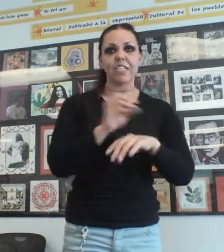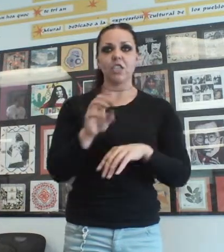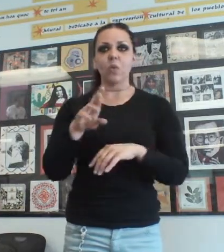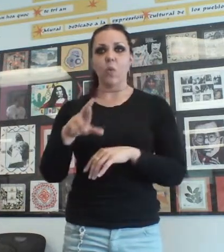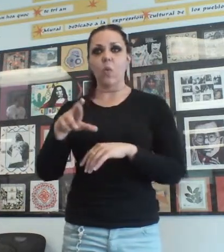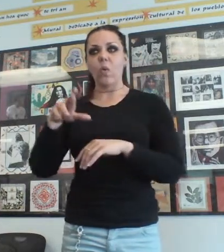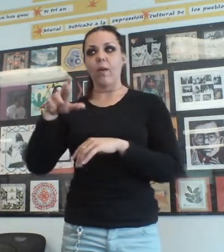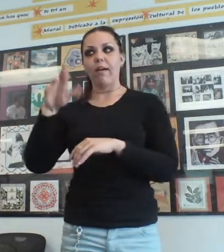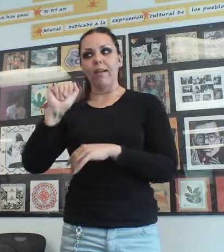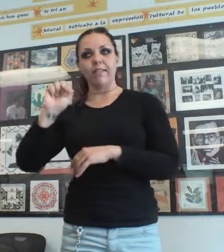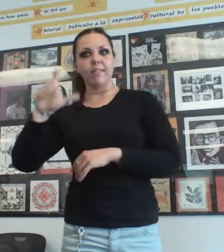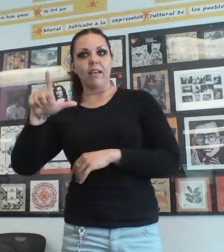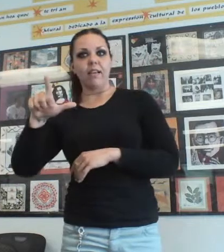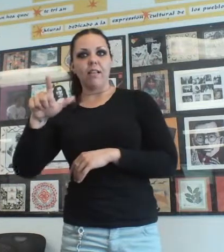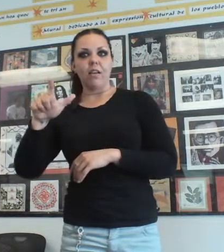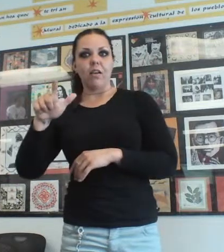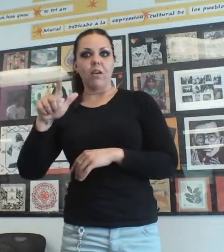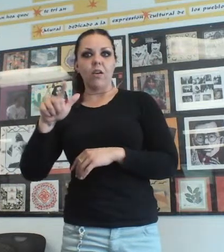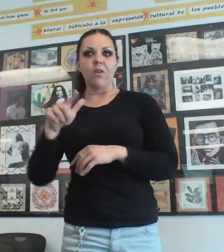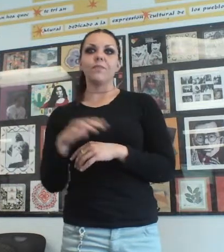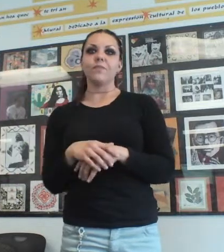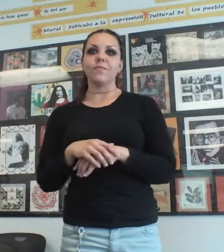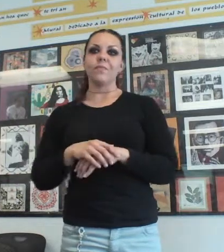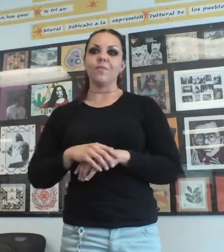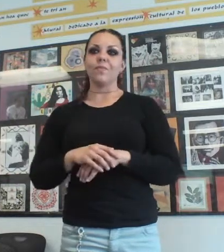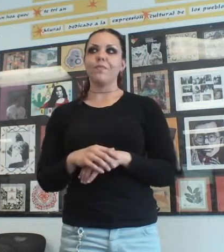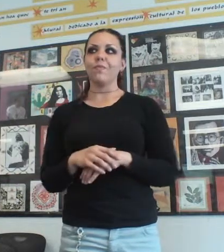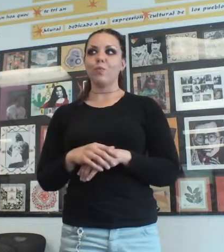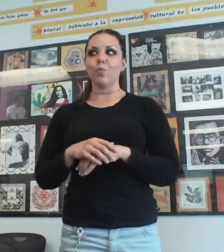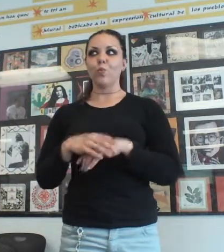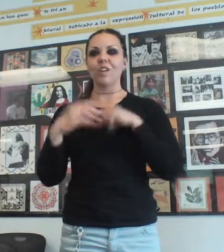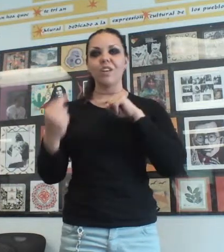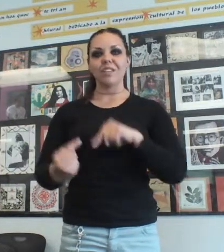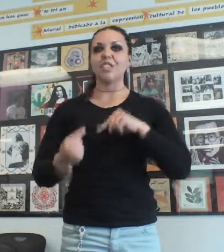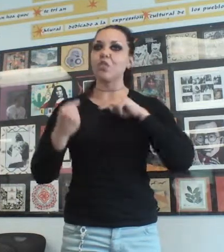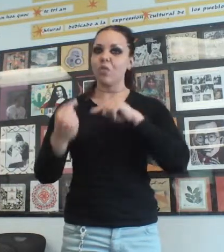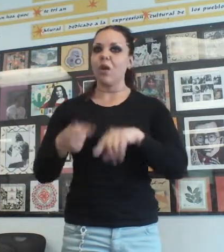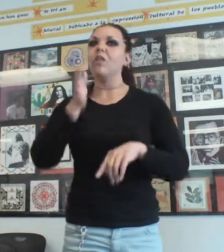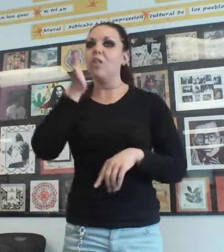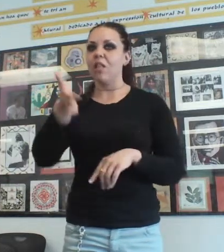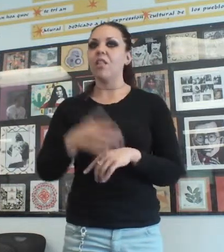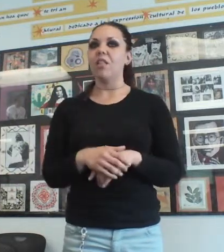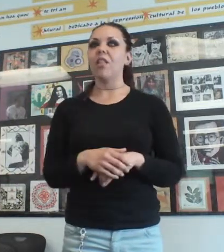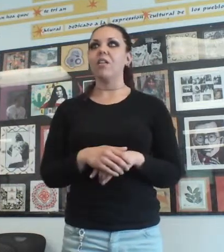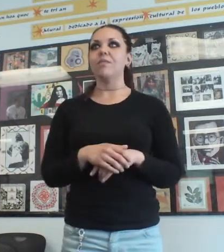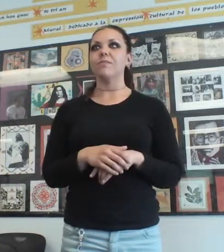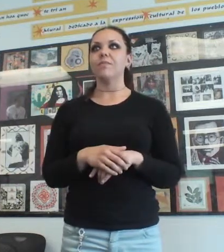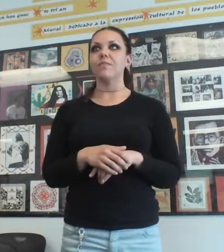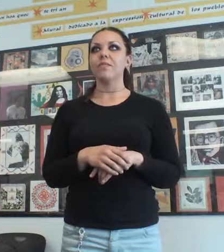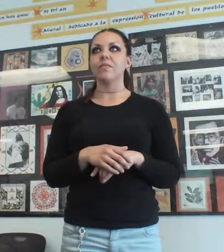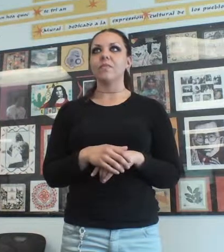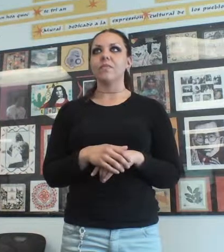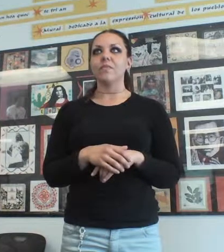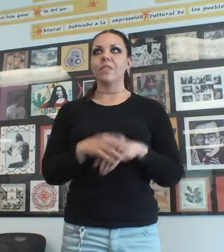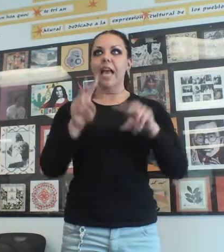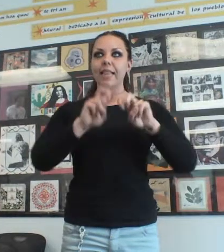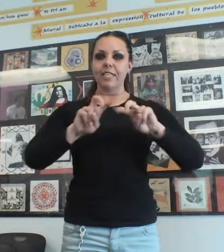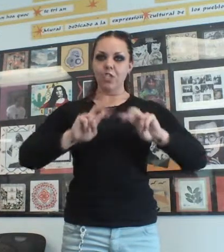language. Clear so far? All right. So bear with me for a while, and let's break this down. Okay. So if you look at